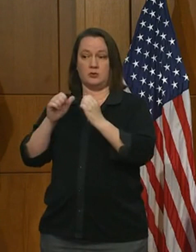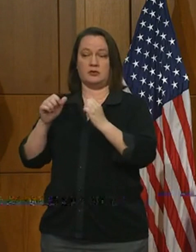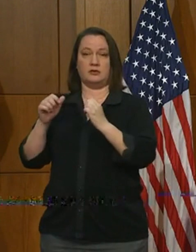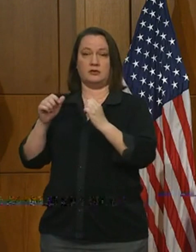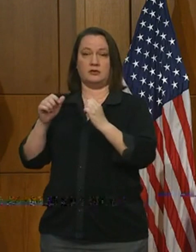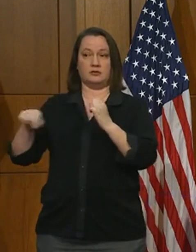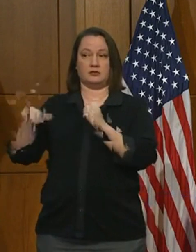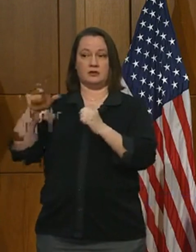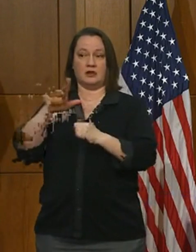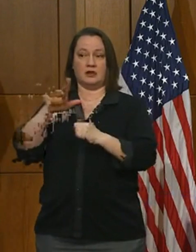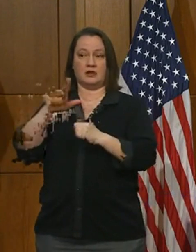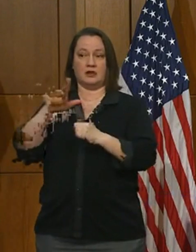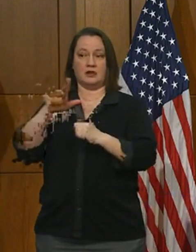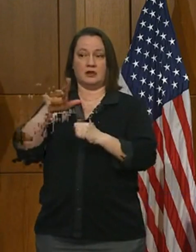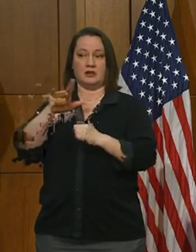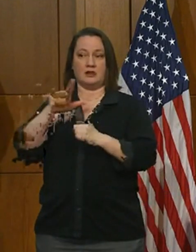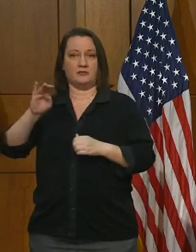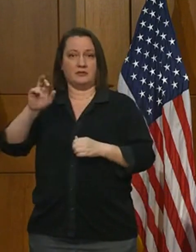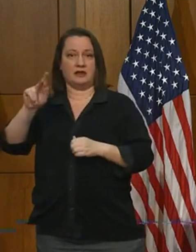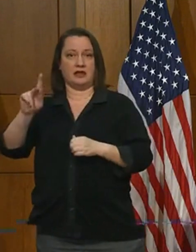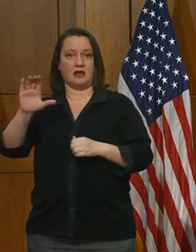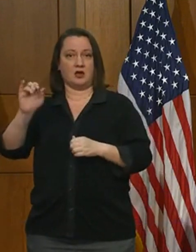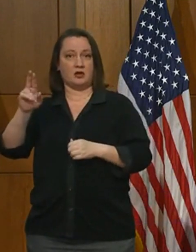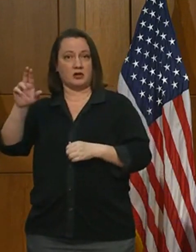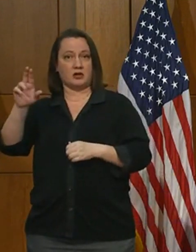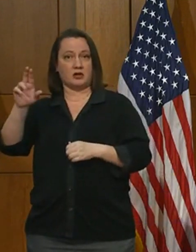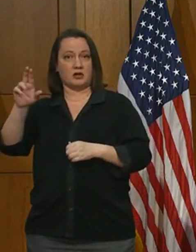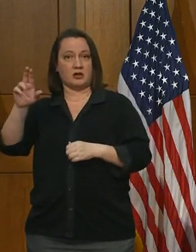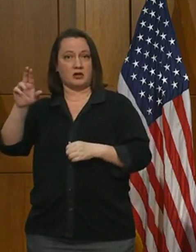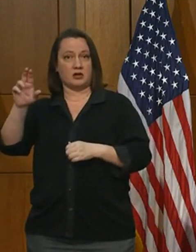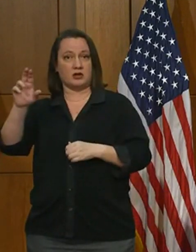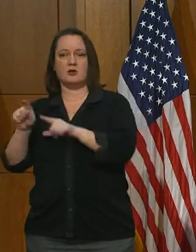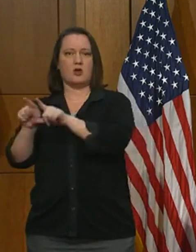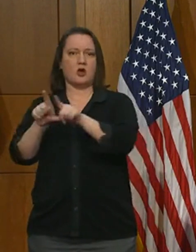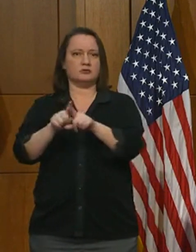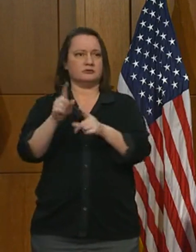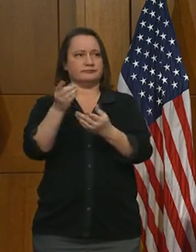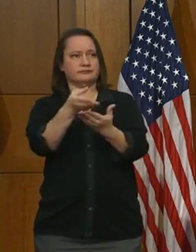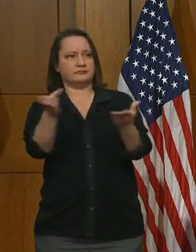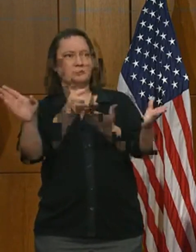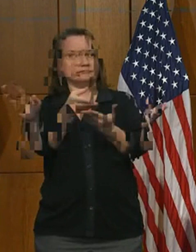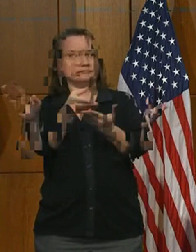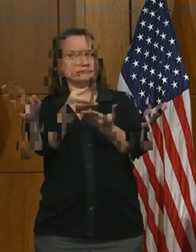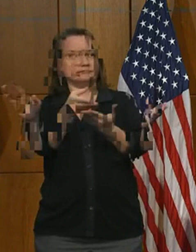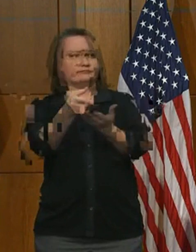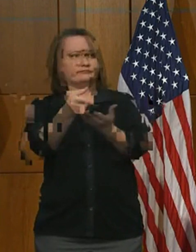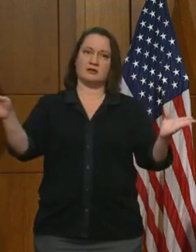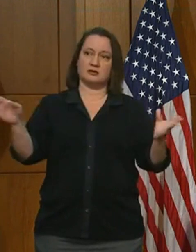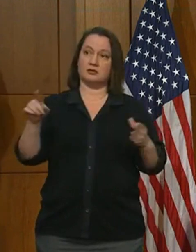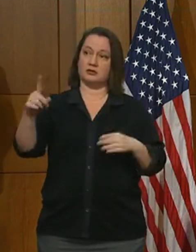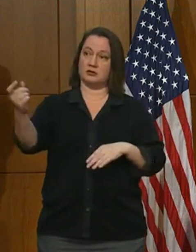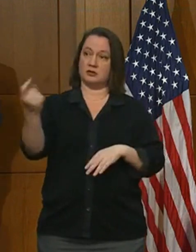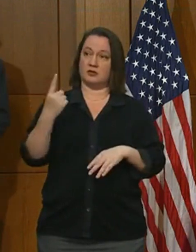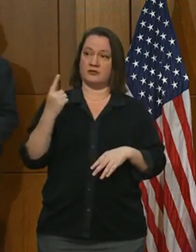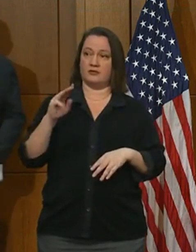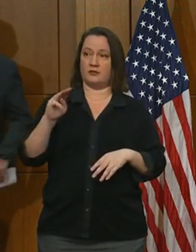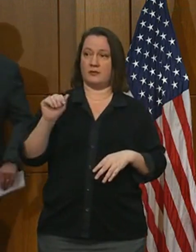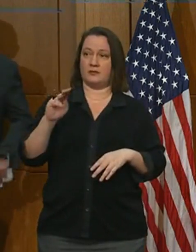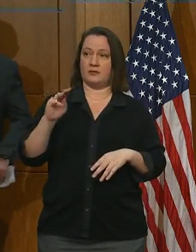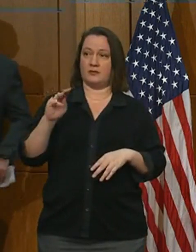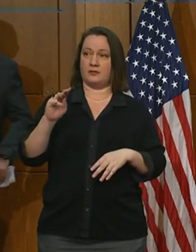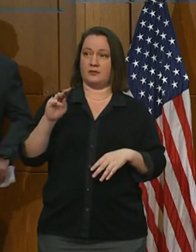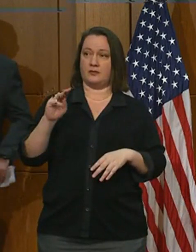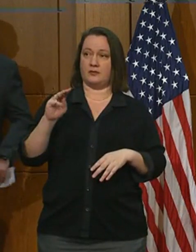the legislative black caucus, but people around Virginia as to what we're doing. And so you have a question for our mayor. It's not too much